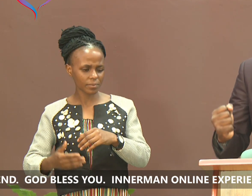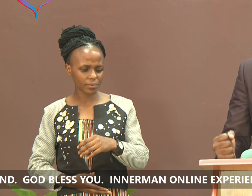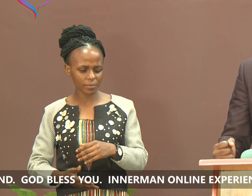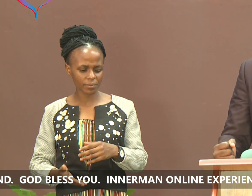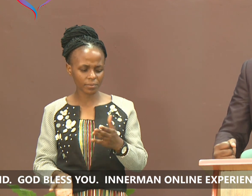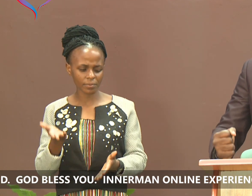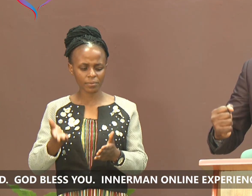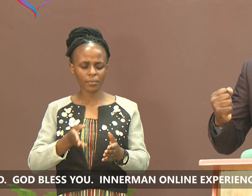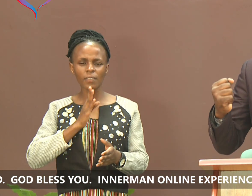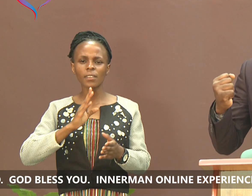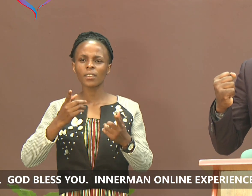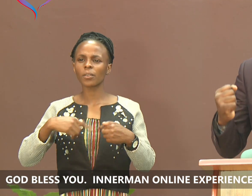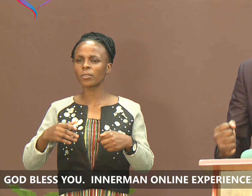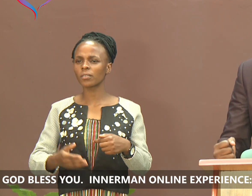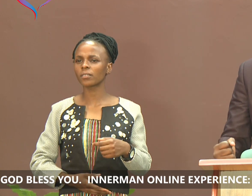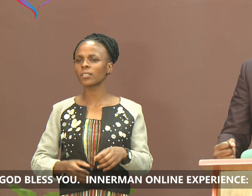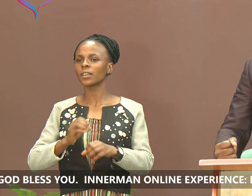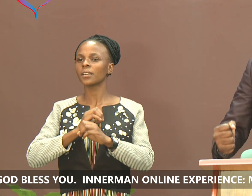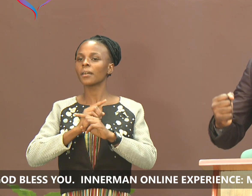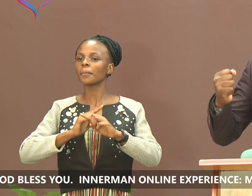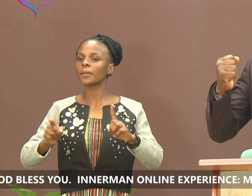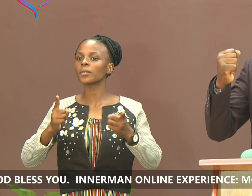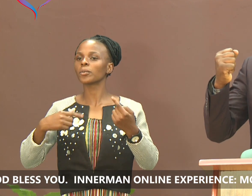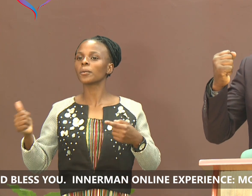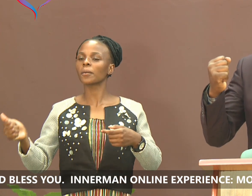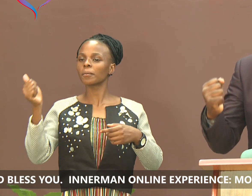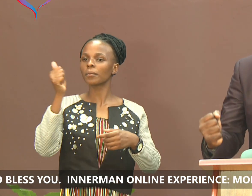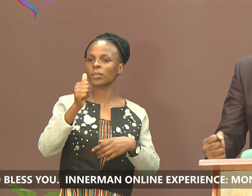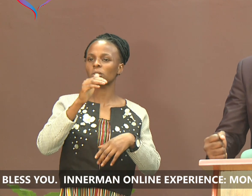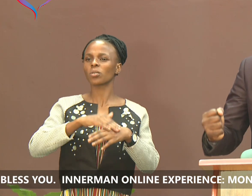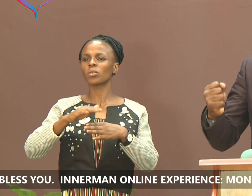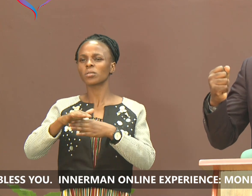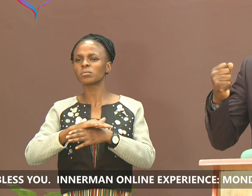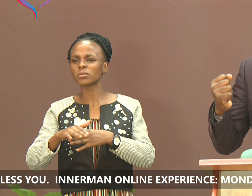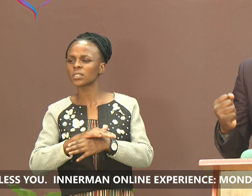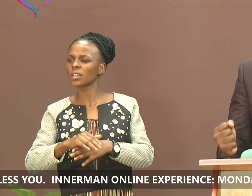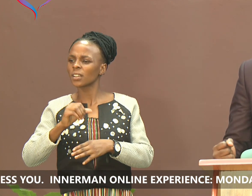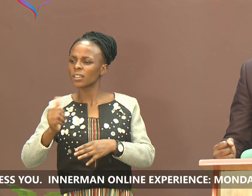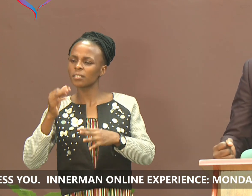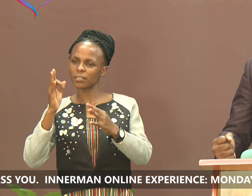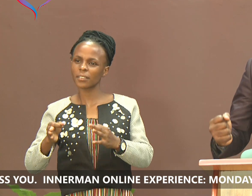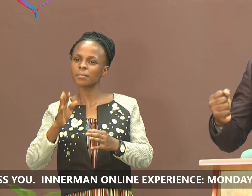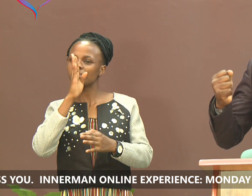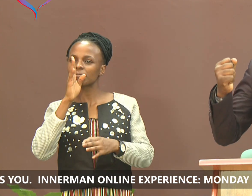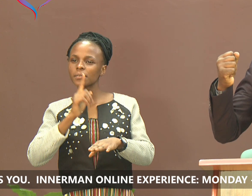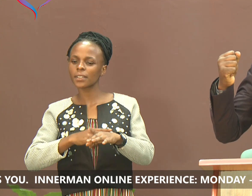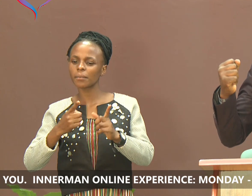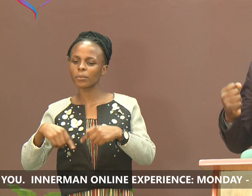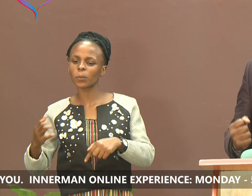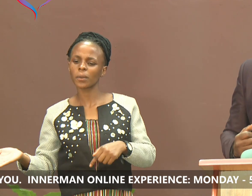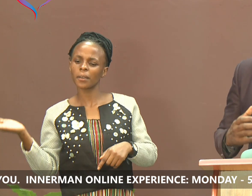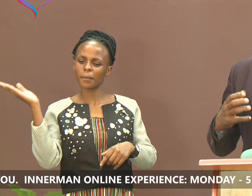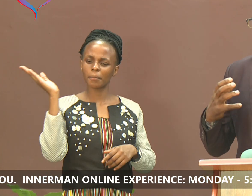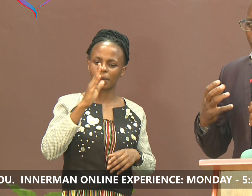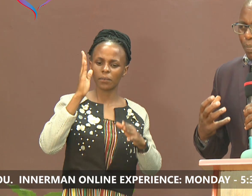we have it, but we have put it on business, we have put it on other things. By the time we come back home, we are